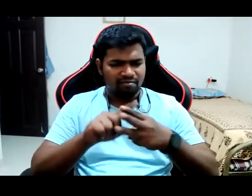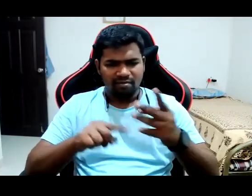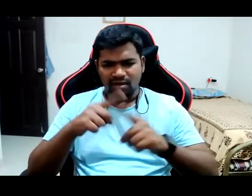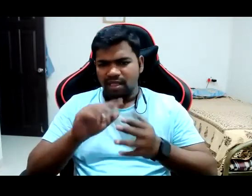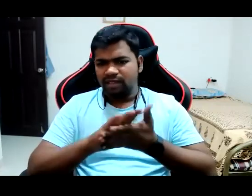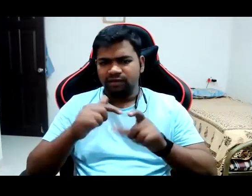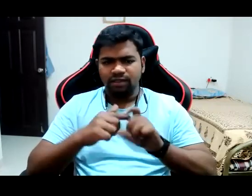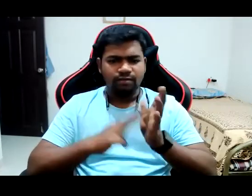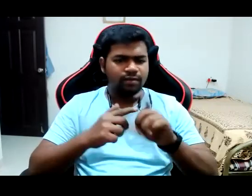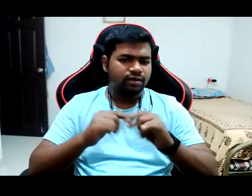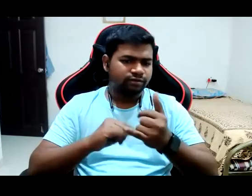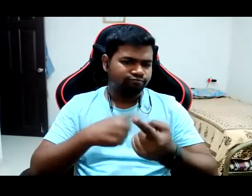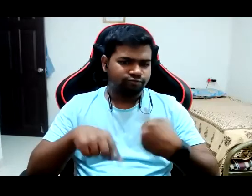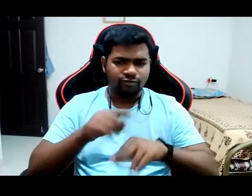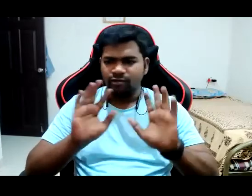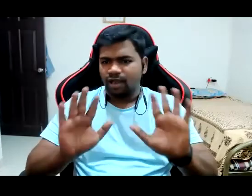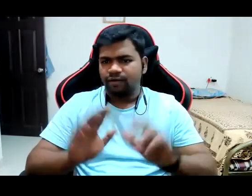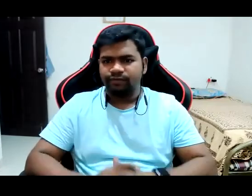right. Yeah.